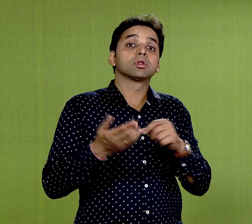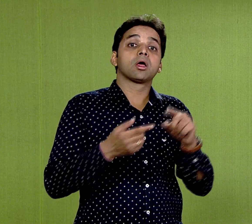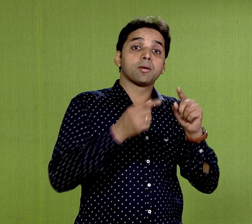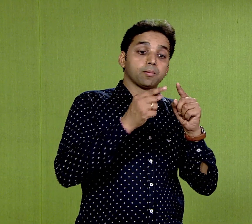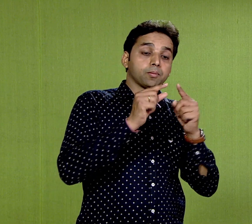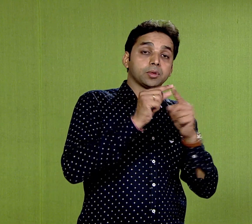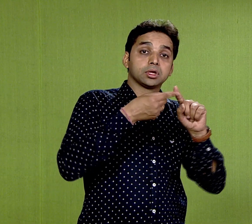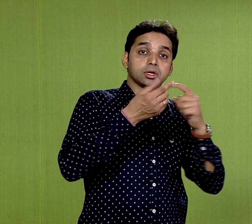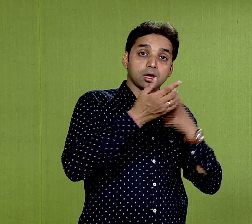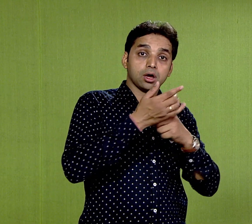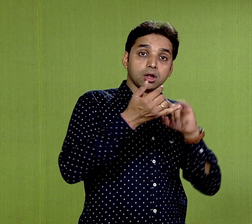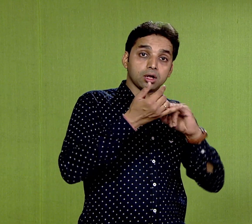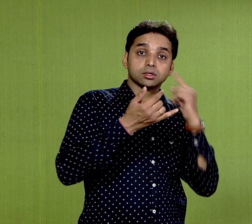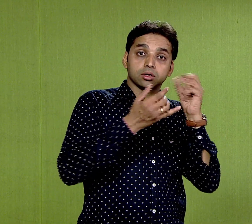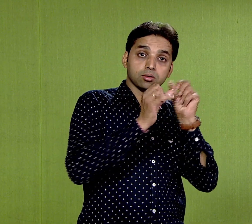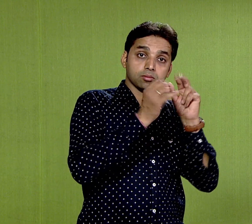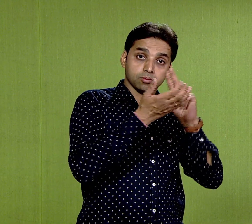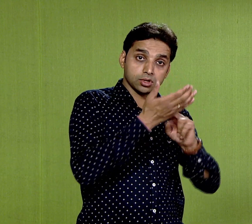influence were produced at